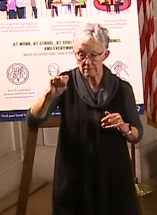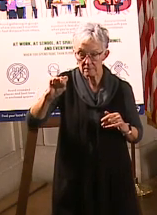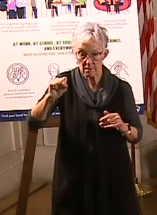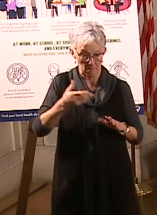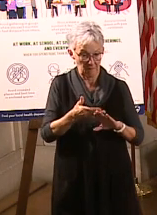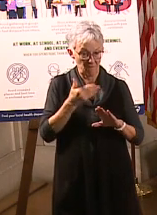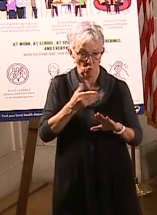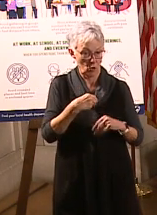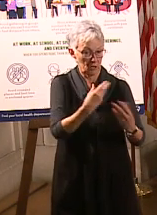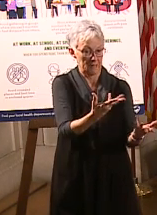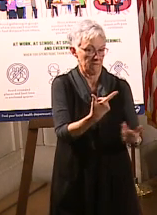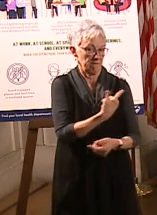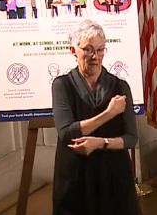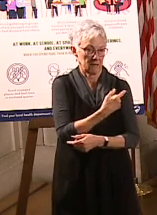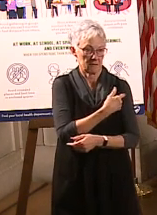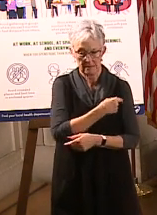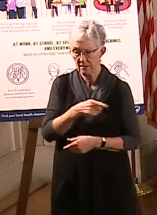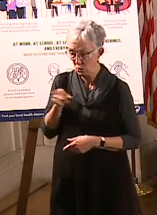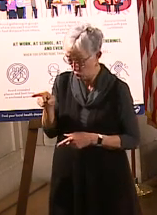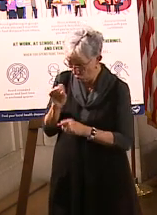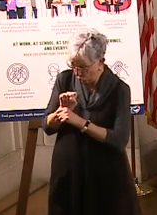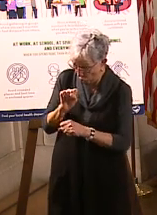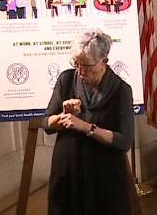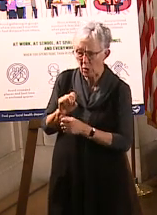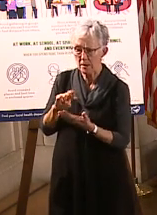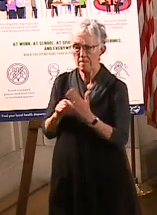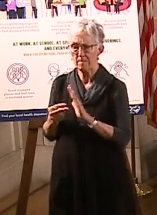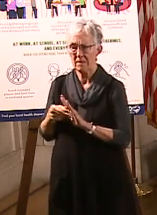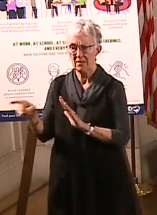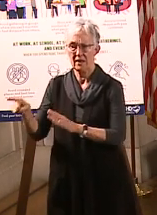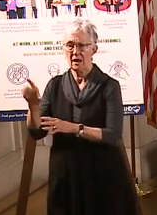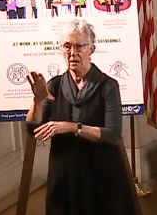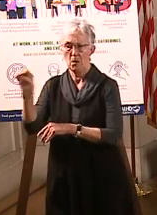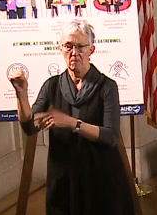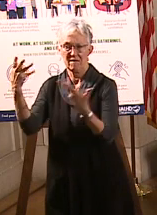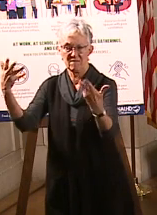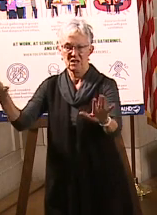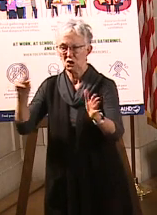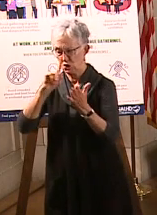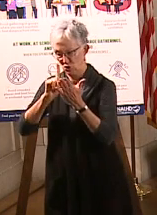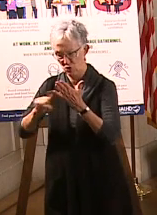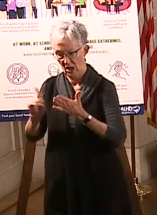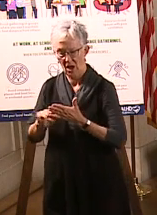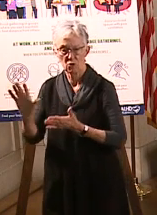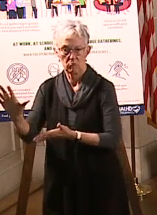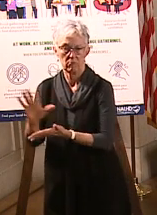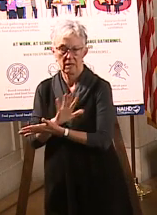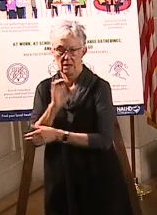done before you could take the job there in the first place. All right, Taylor, what other questions do we have?